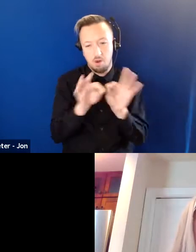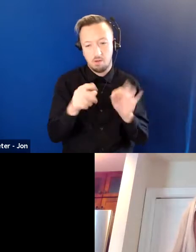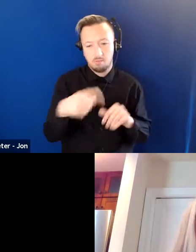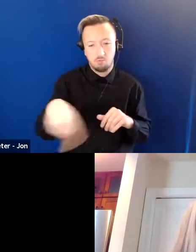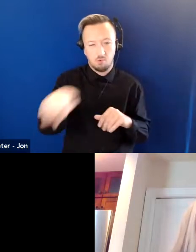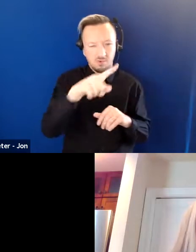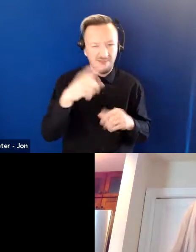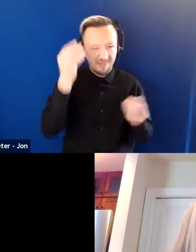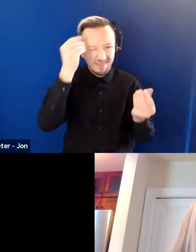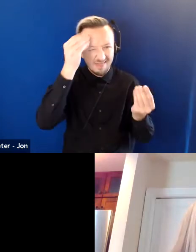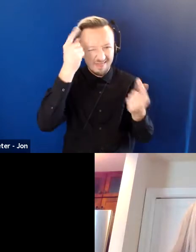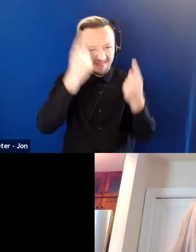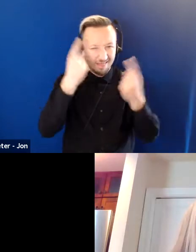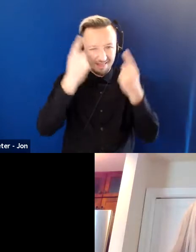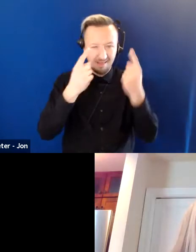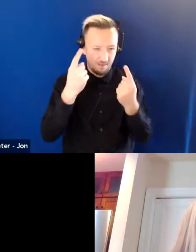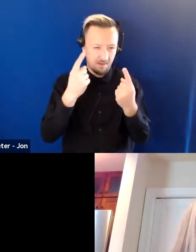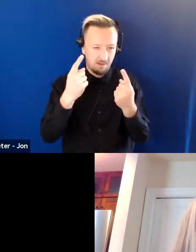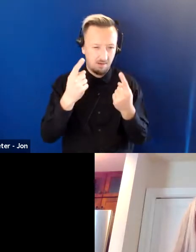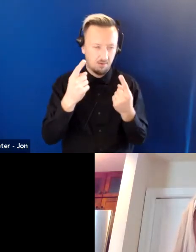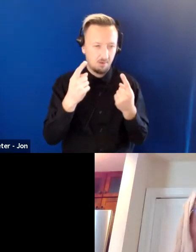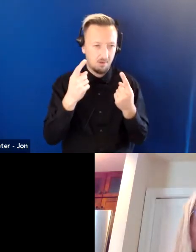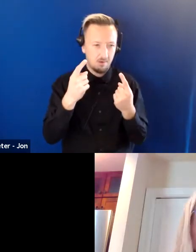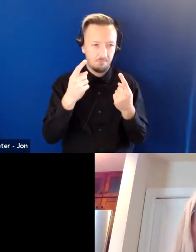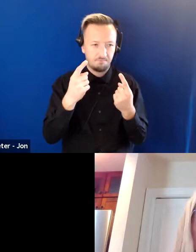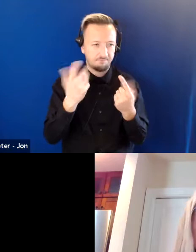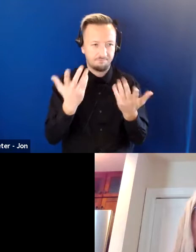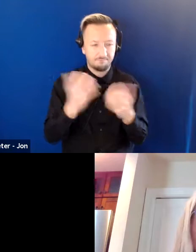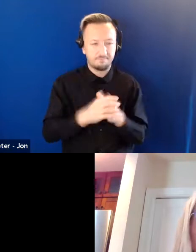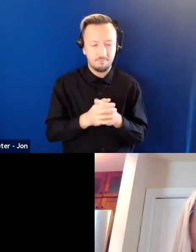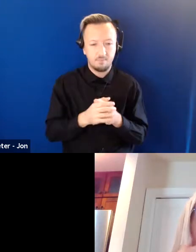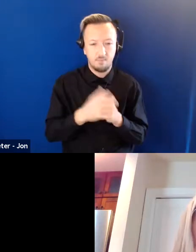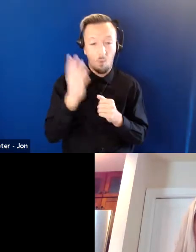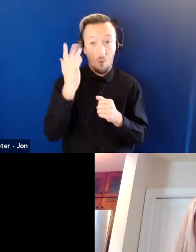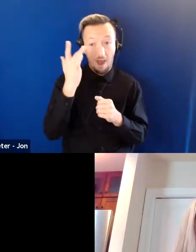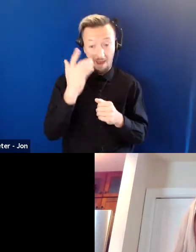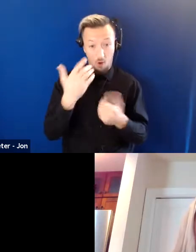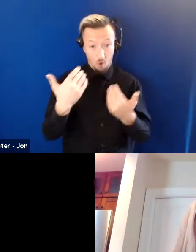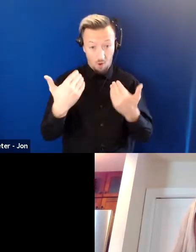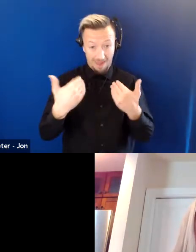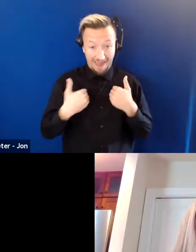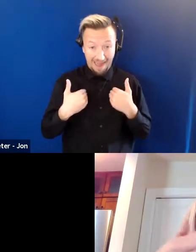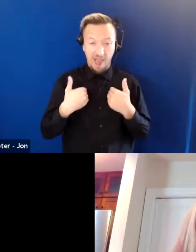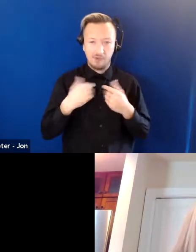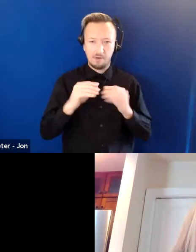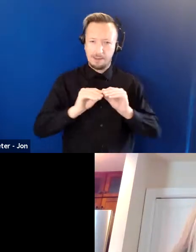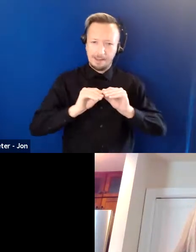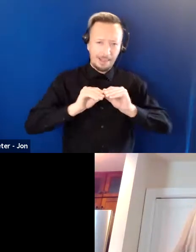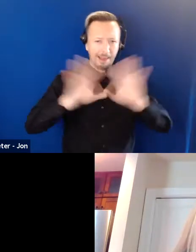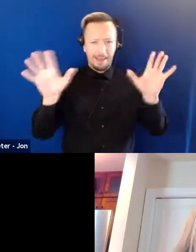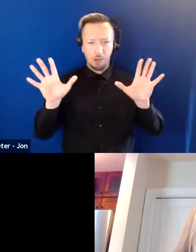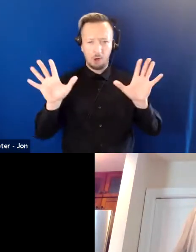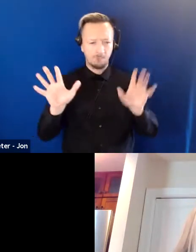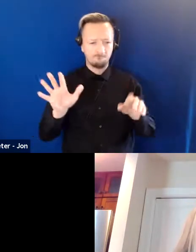about, because I don't know that there is concrete, do A, B, and C, and you'll get to